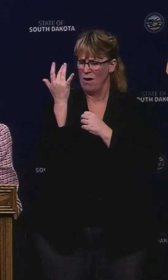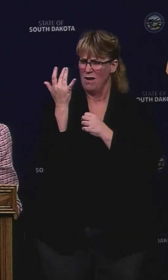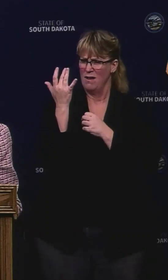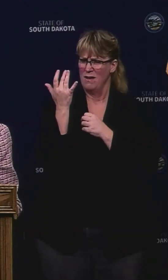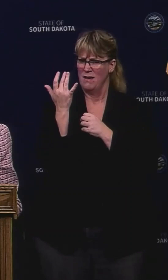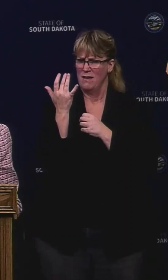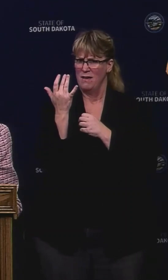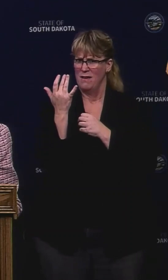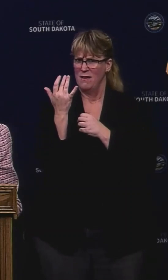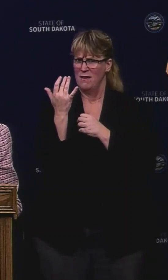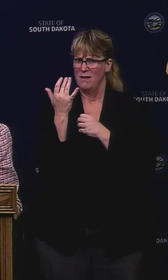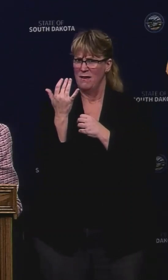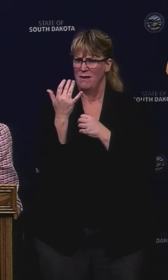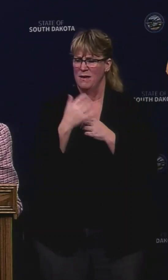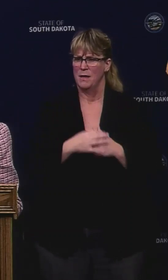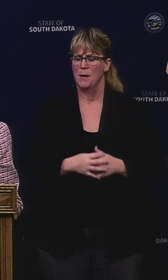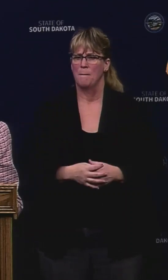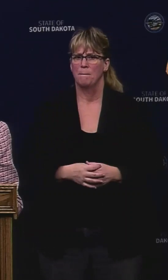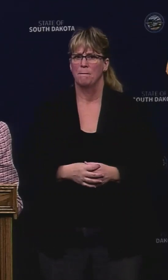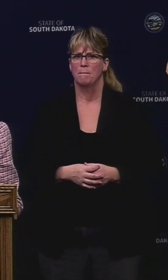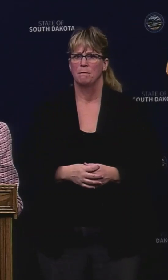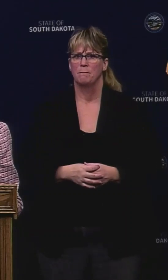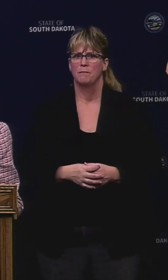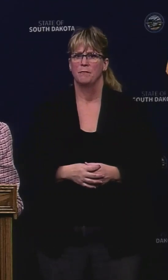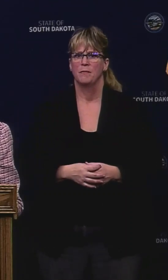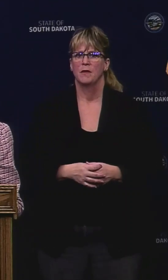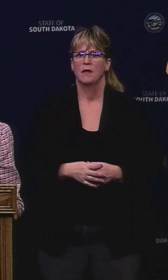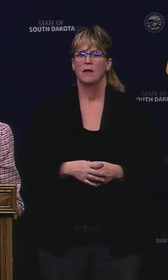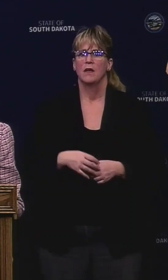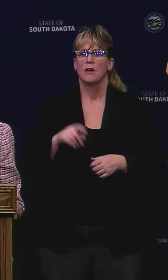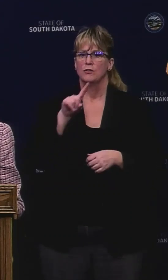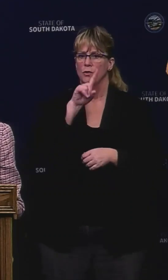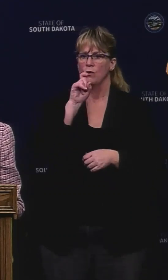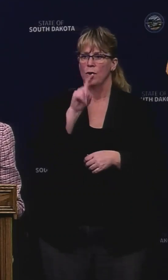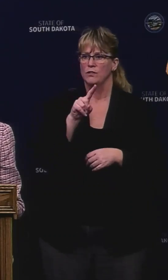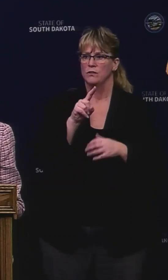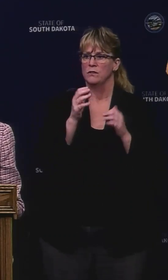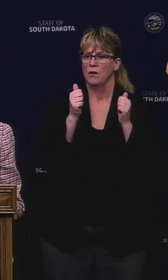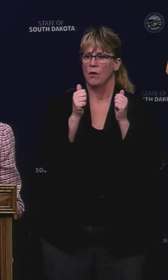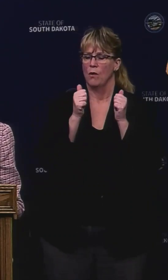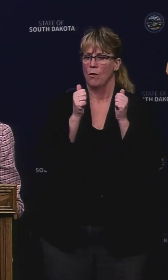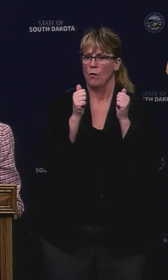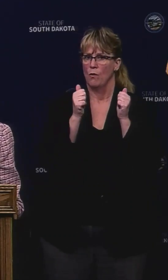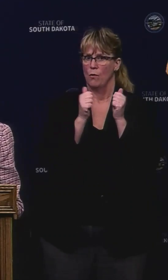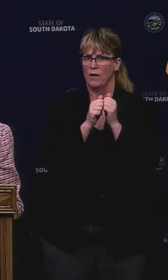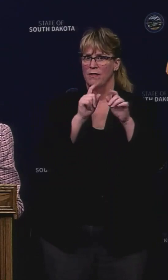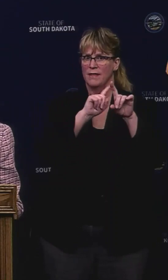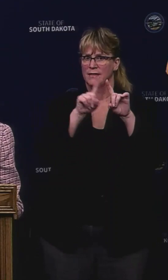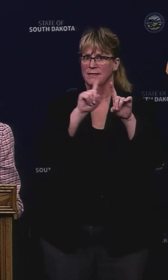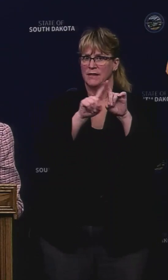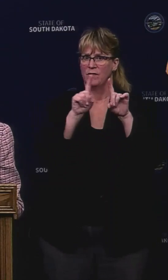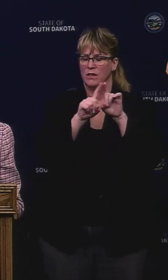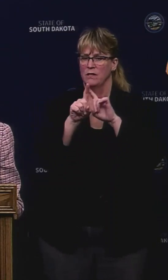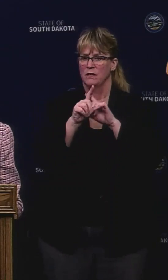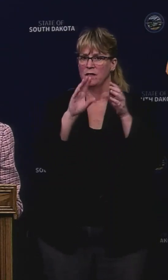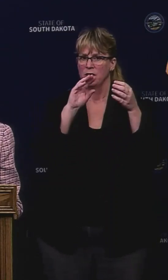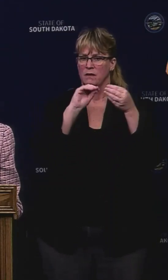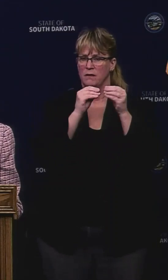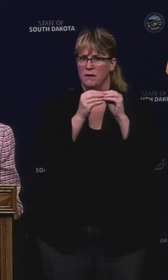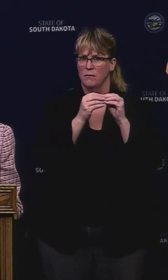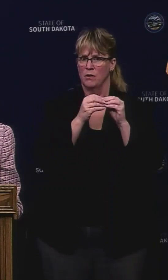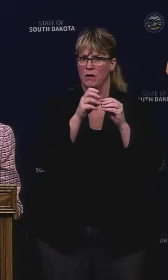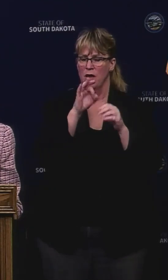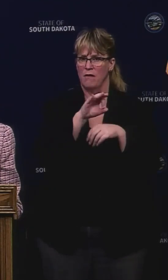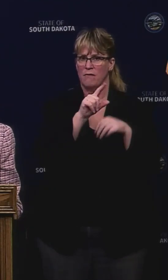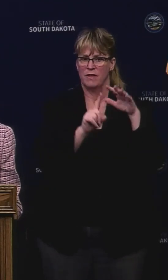that is? So the question is around racial breakdown of the active cases or the cases that